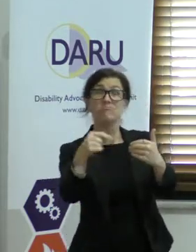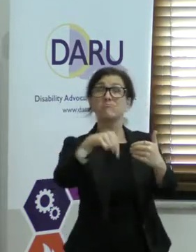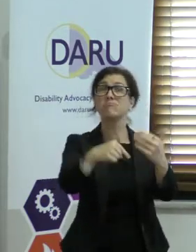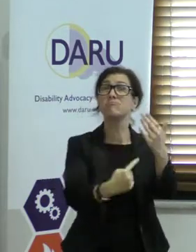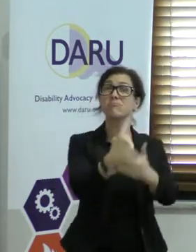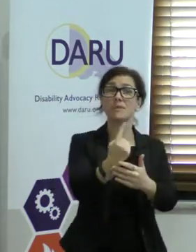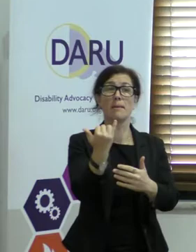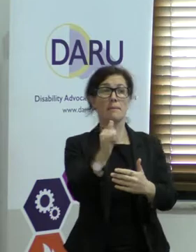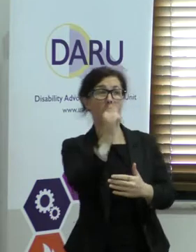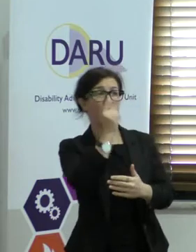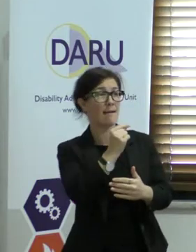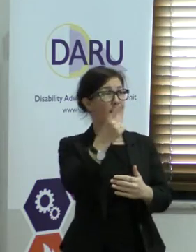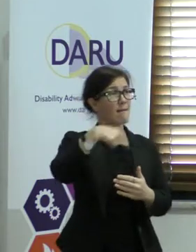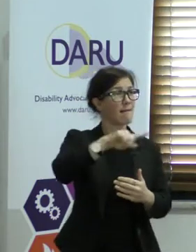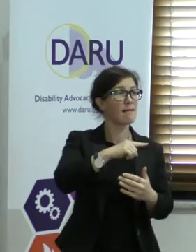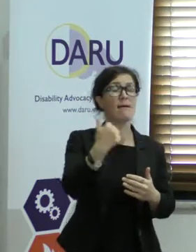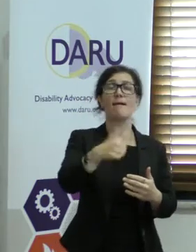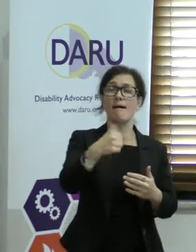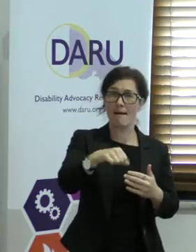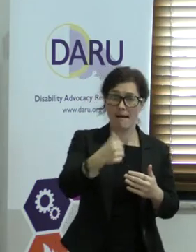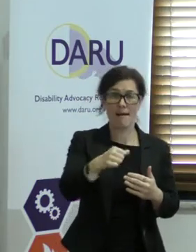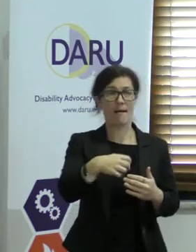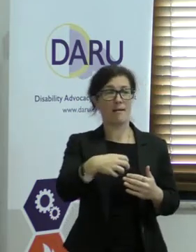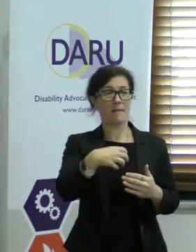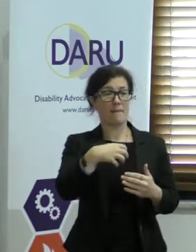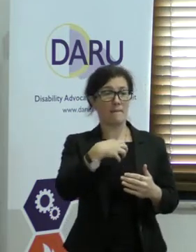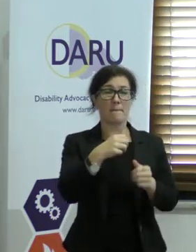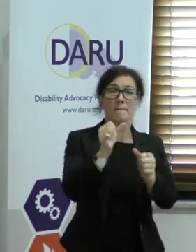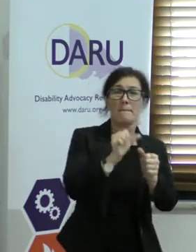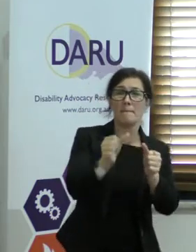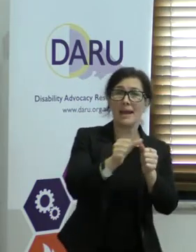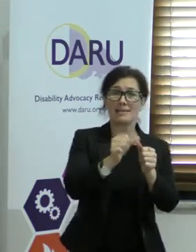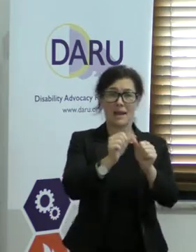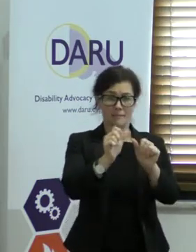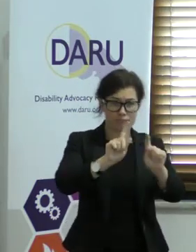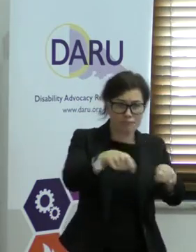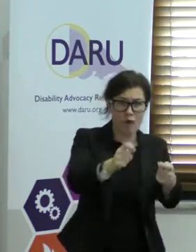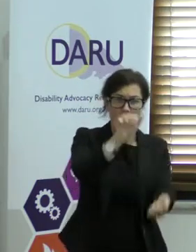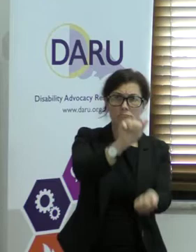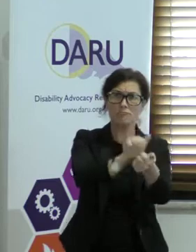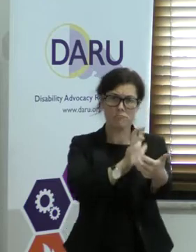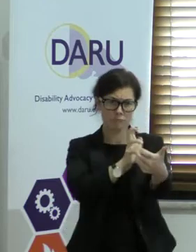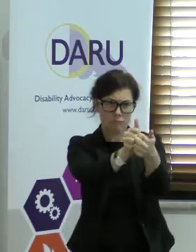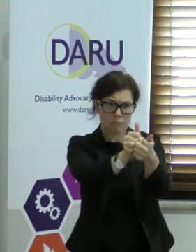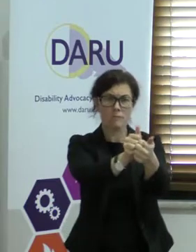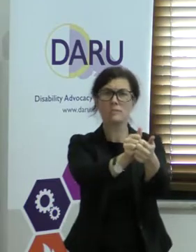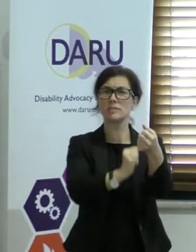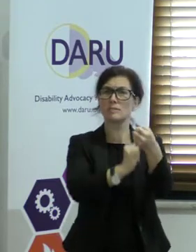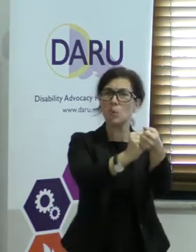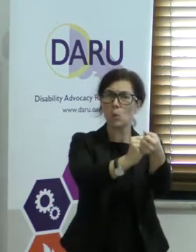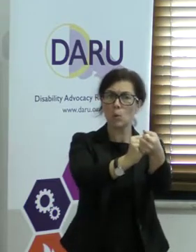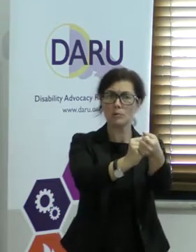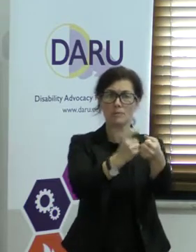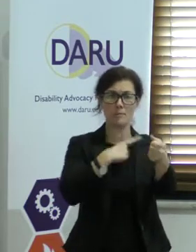then we can direct the support, and it'd be good to capture those issues and